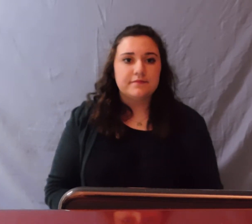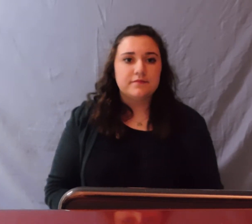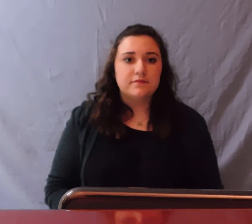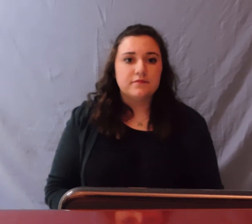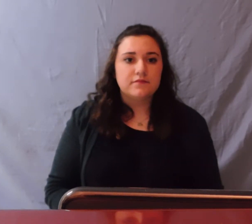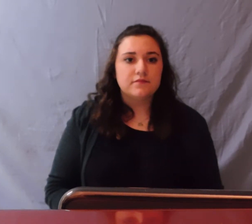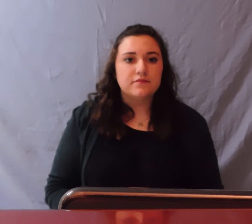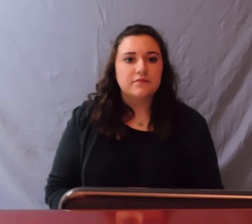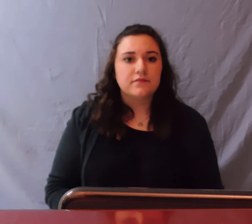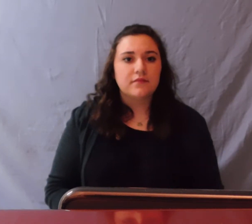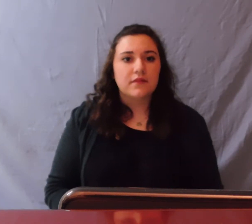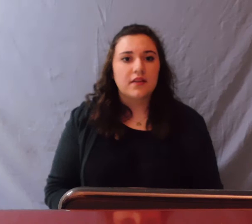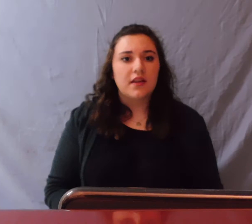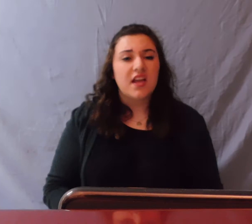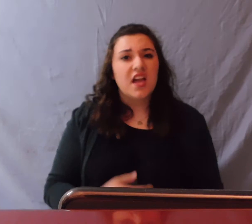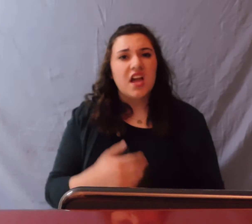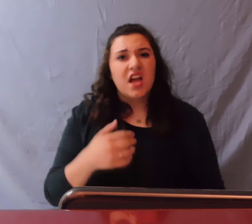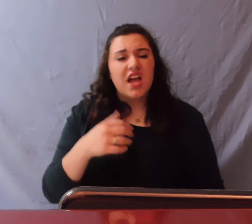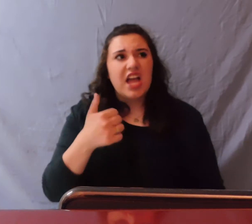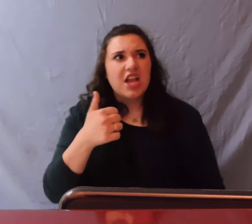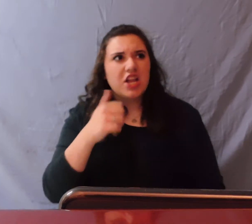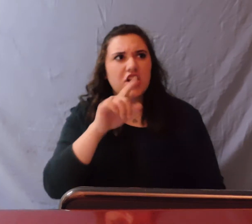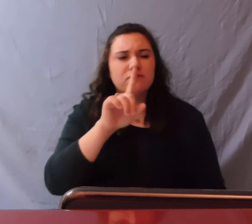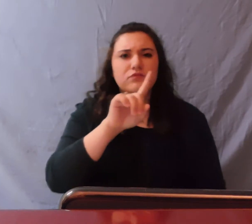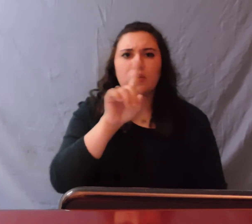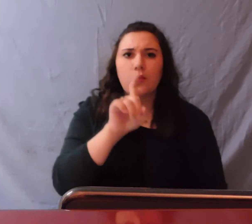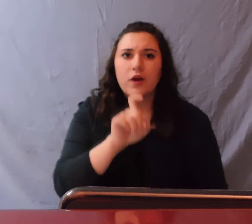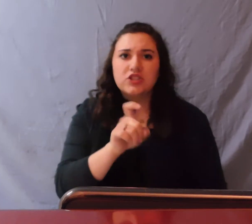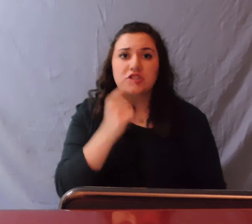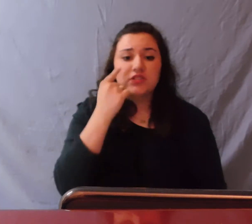Was there any questions that you had for me?